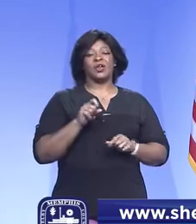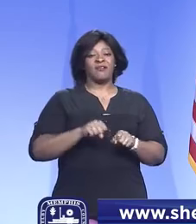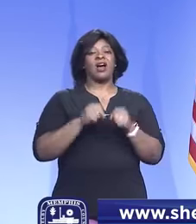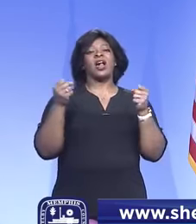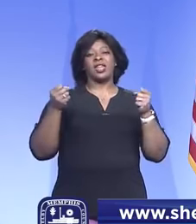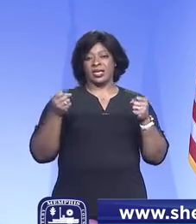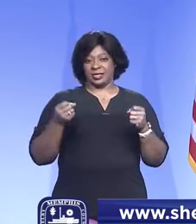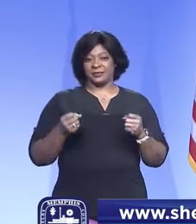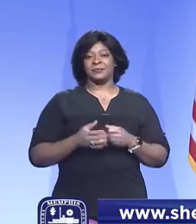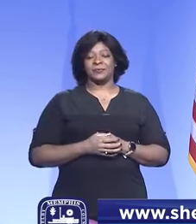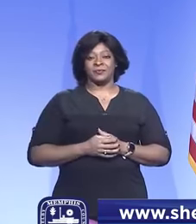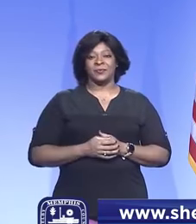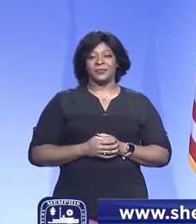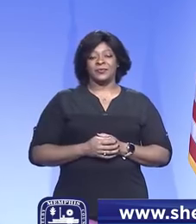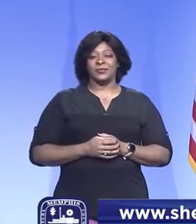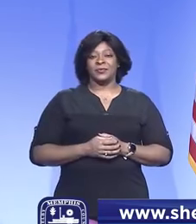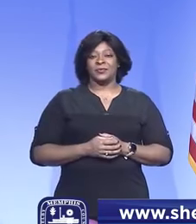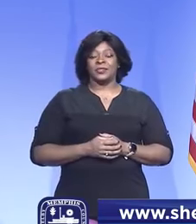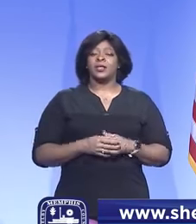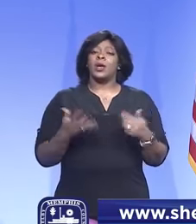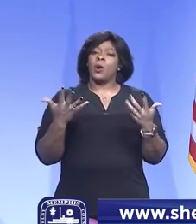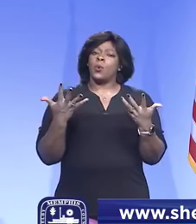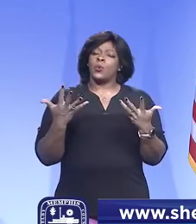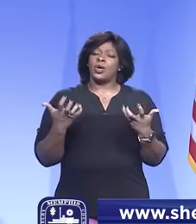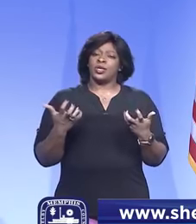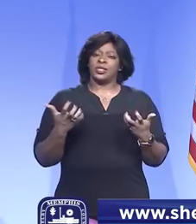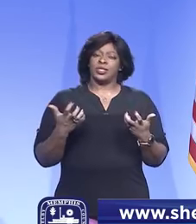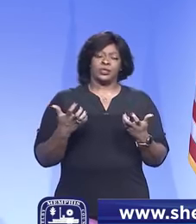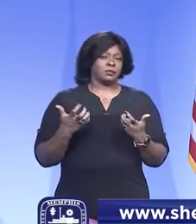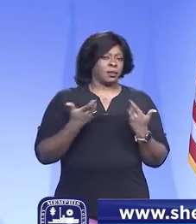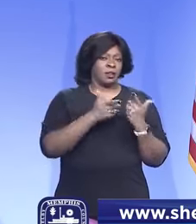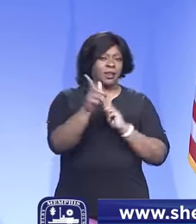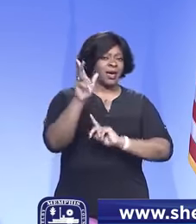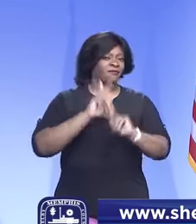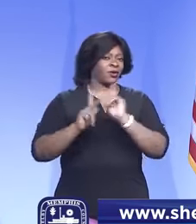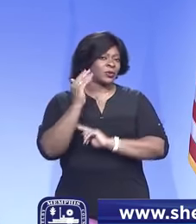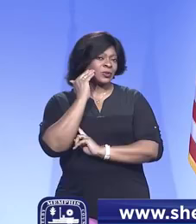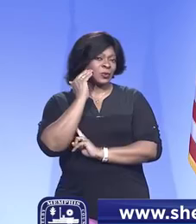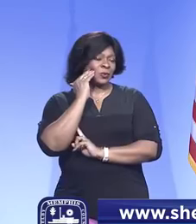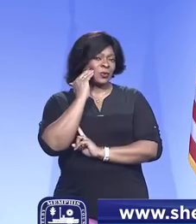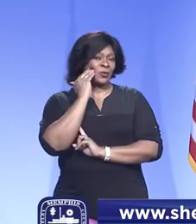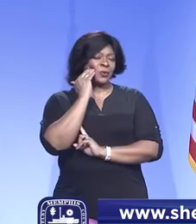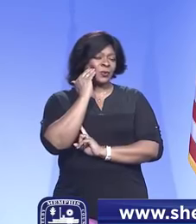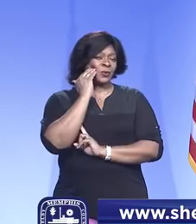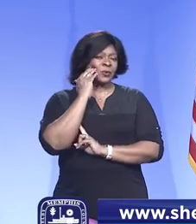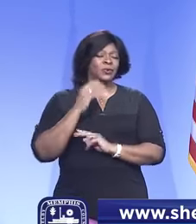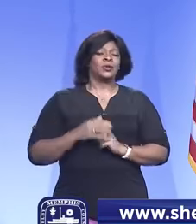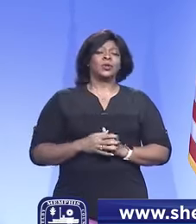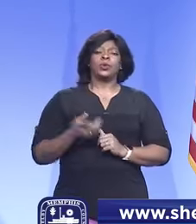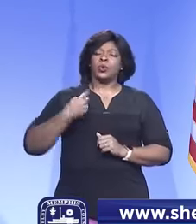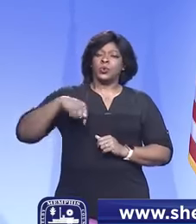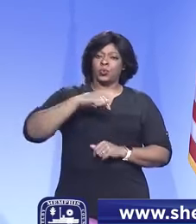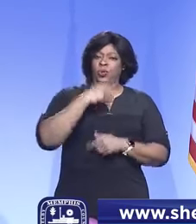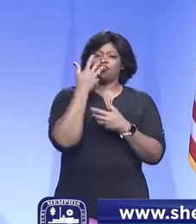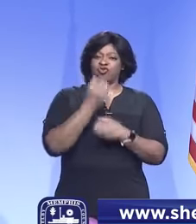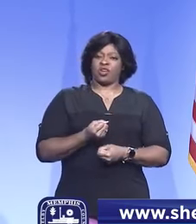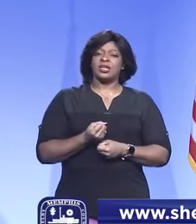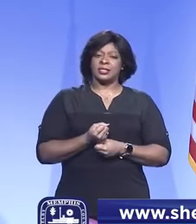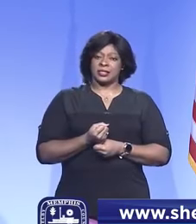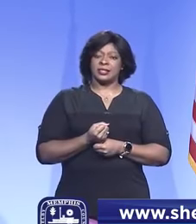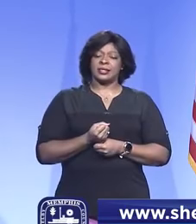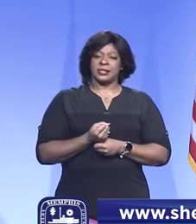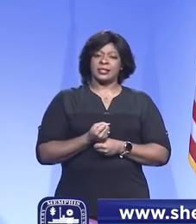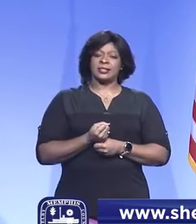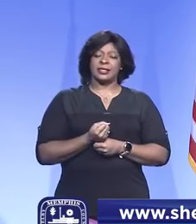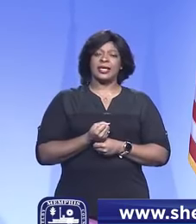violation of. Now, I just want to let folk know that we trust